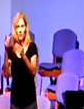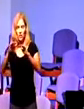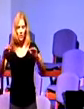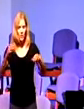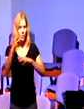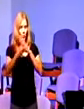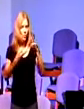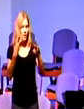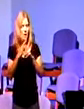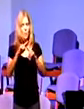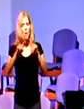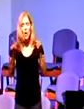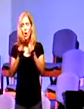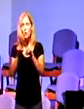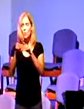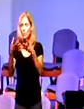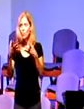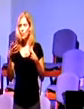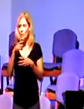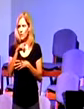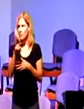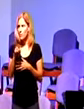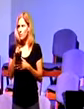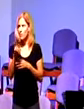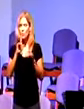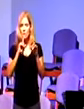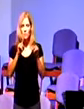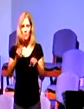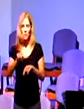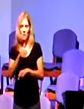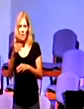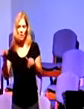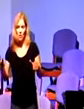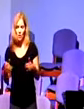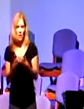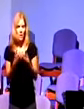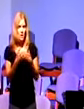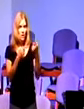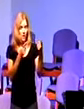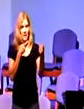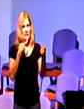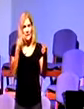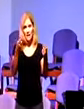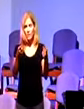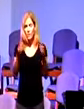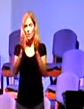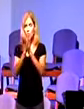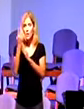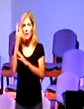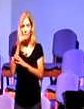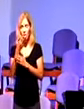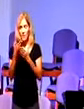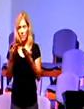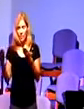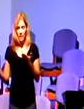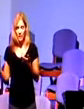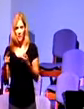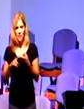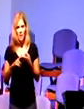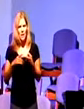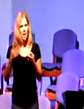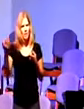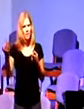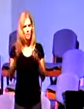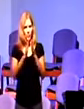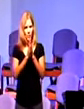world? But I'd also like us to respond to another challenge that Elizabeth gave us, and that is to pray for some things. I'd invite